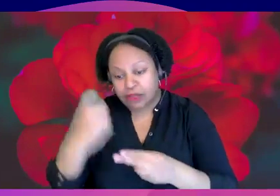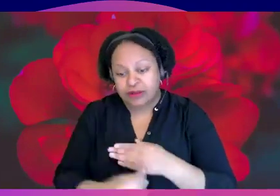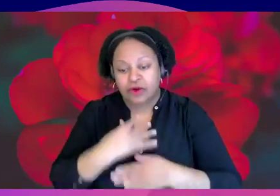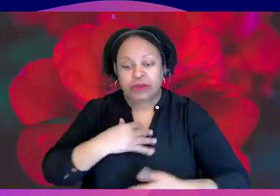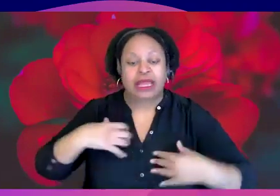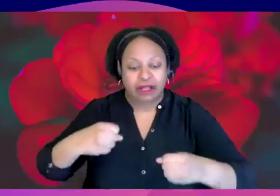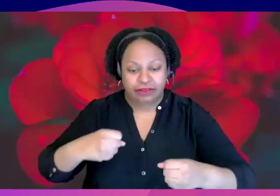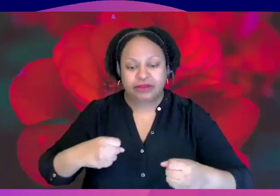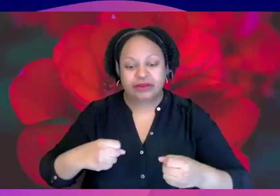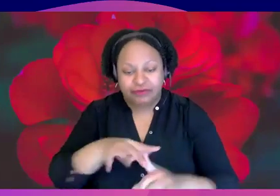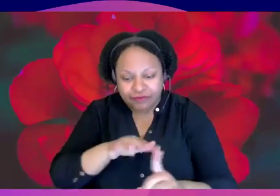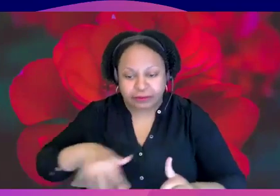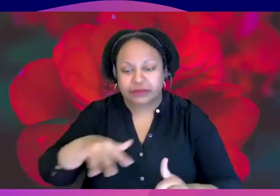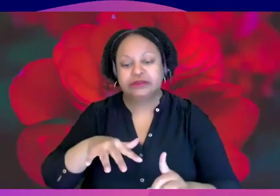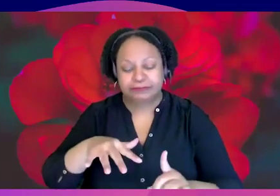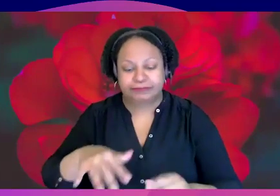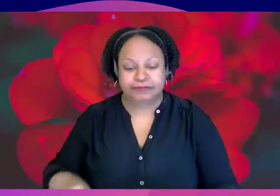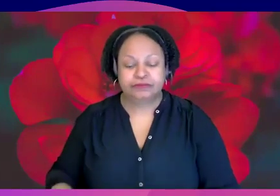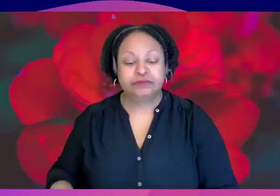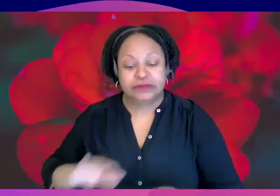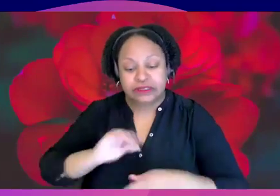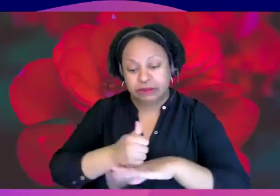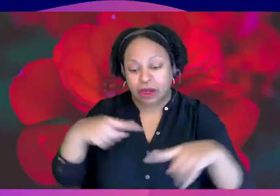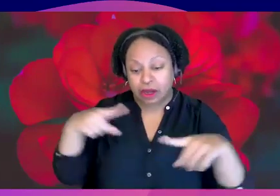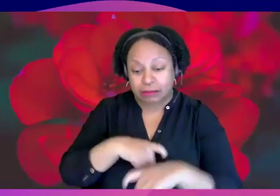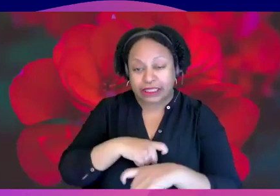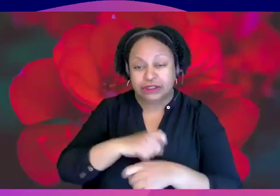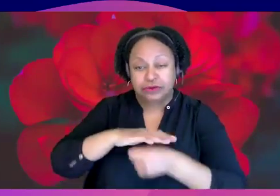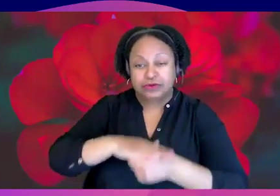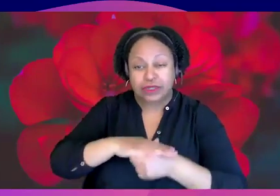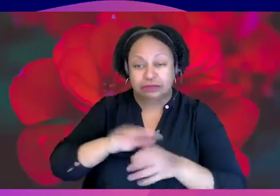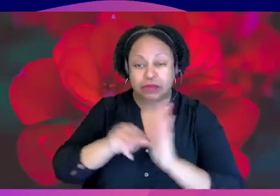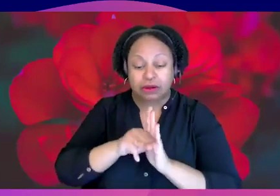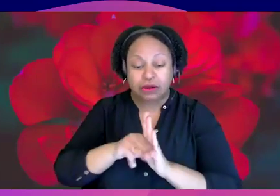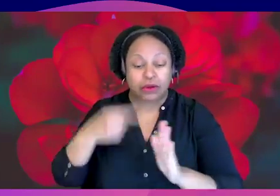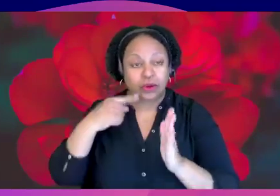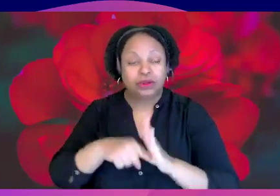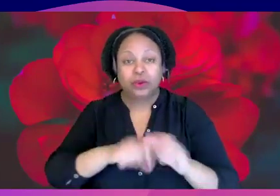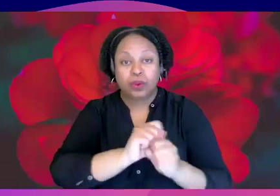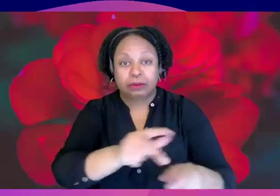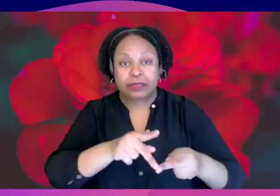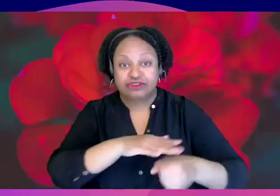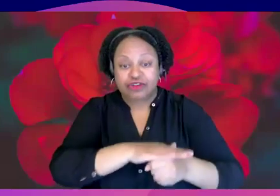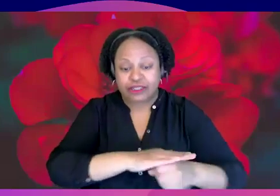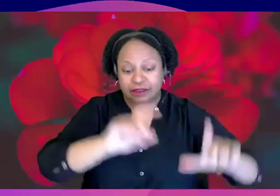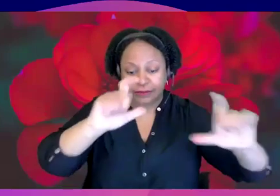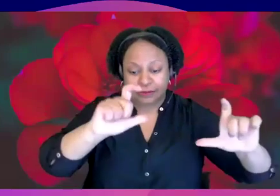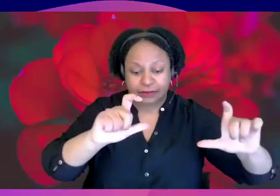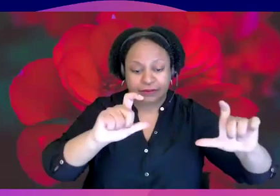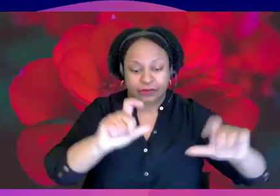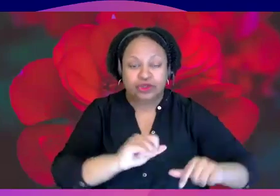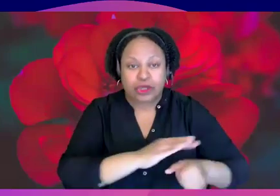And Dr. Fisher presented this complex stress model. So on the left, you see workplace stress, job